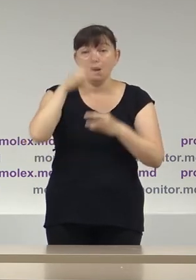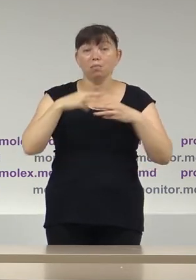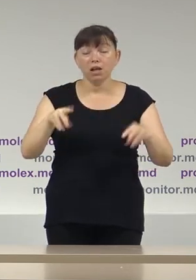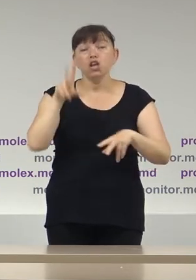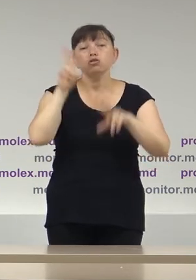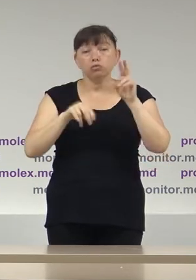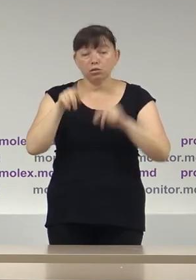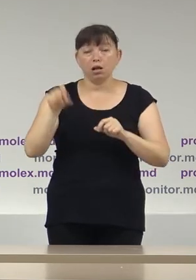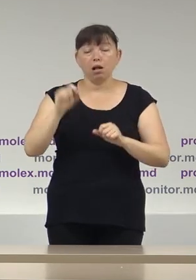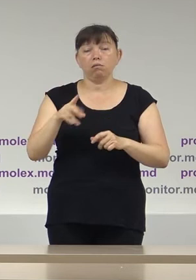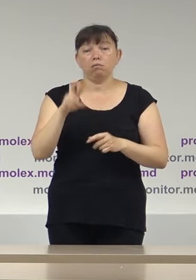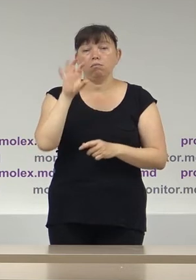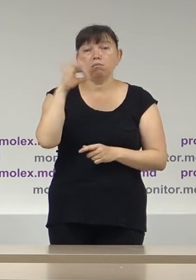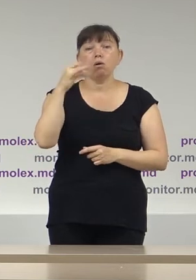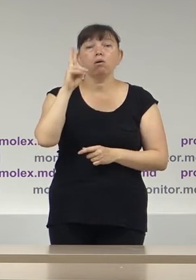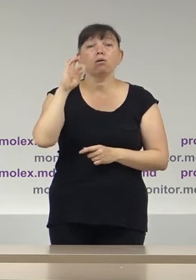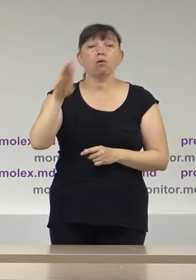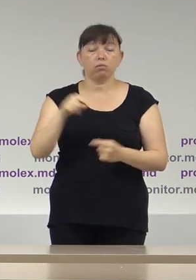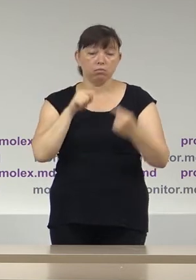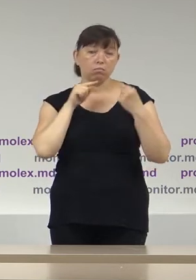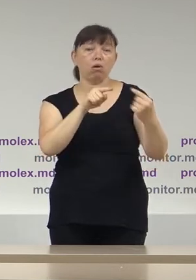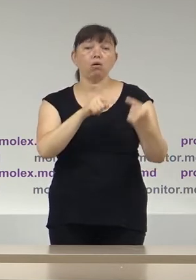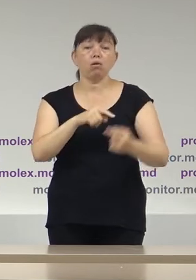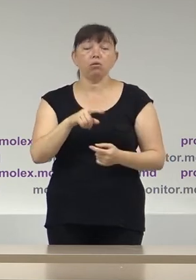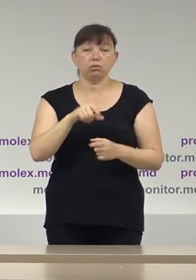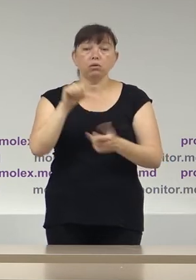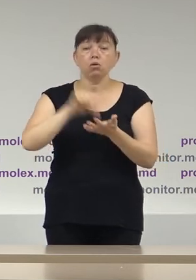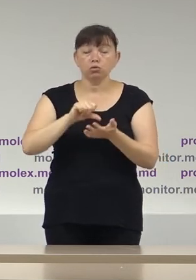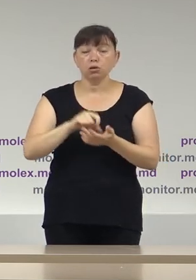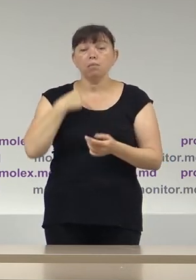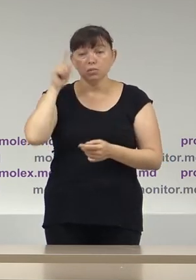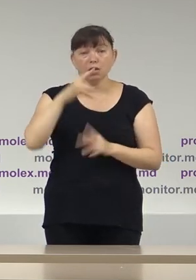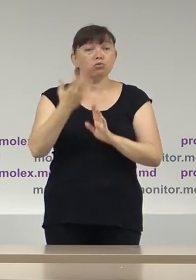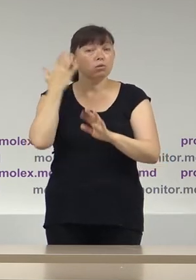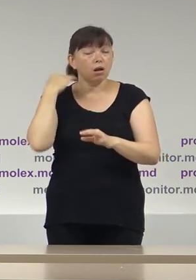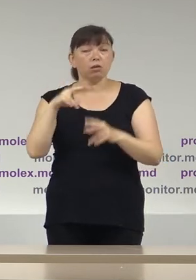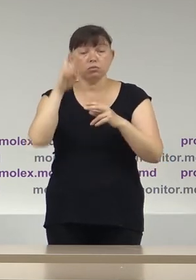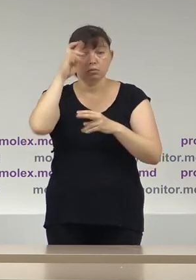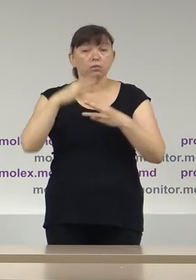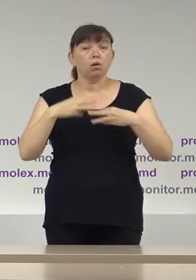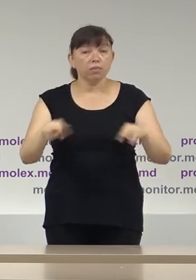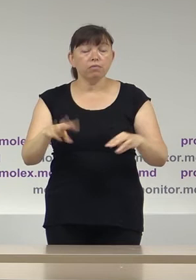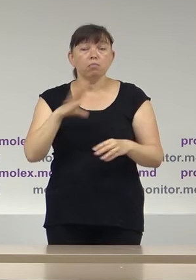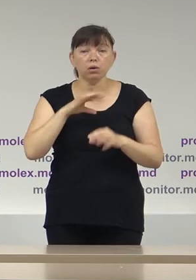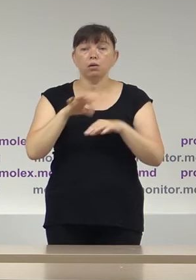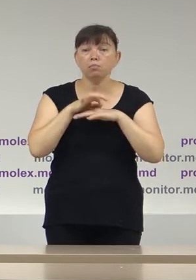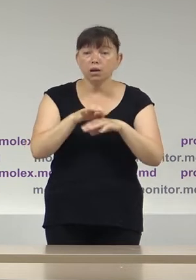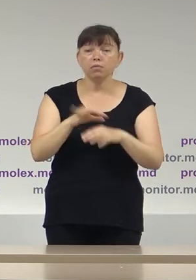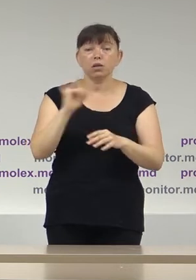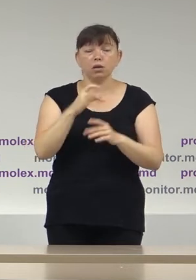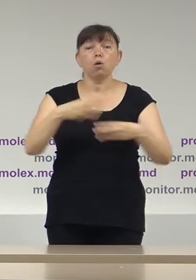We have watched this meeting, and in our opinion, the failure to come up to the government meeting can be regarded as a form of boycott,